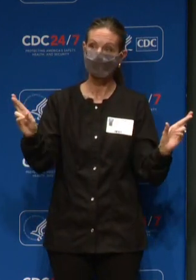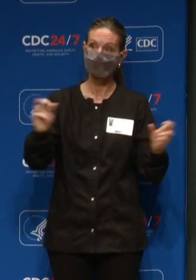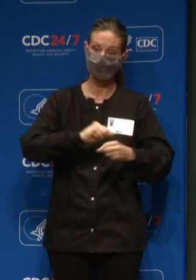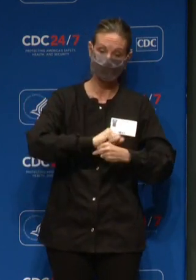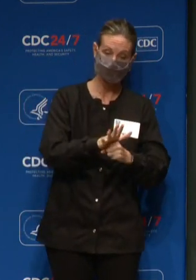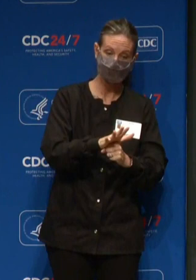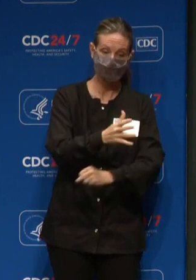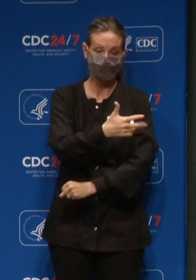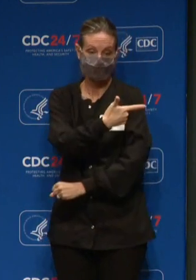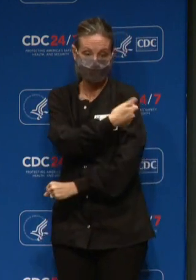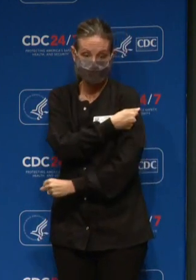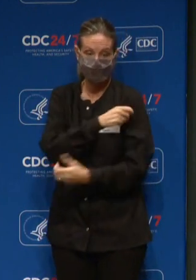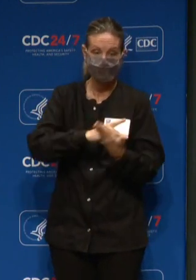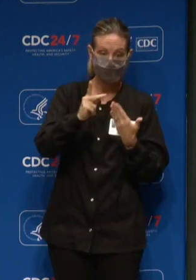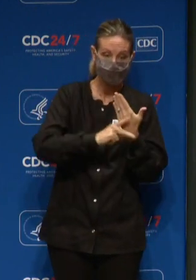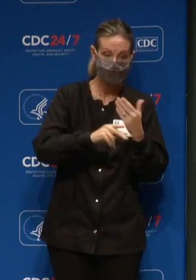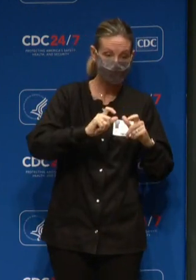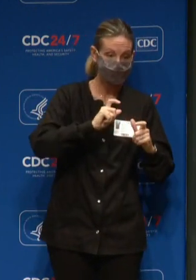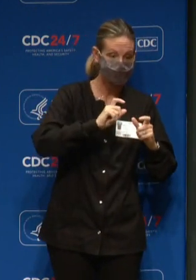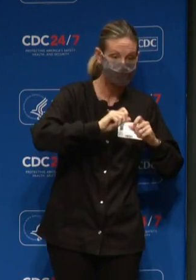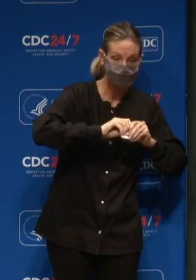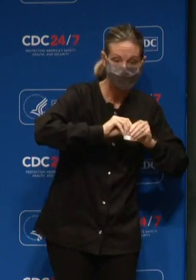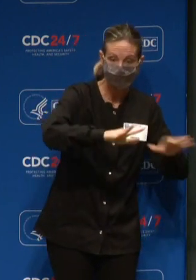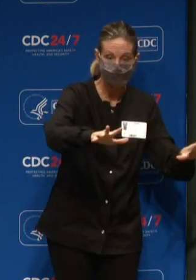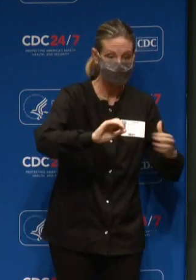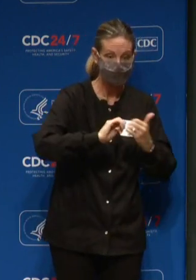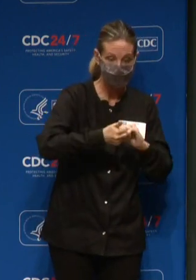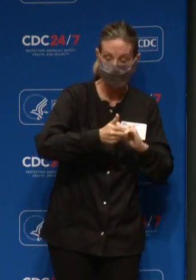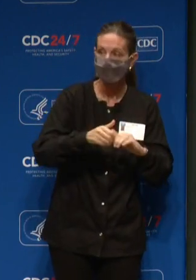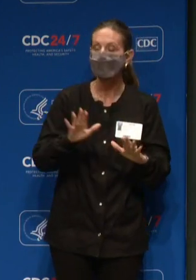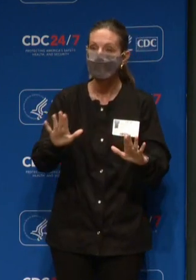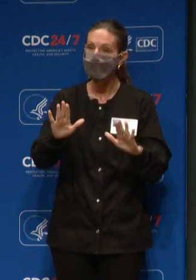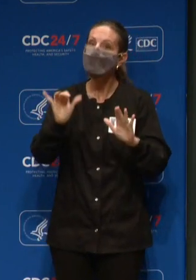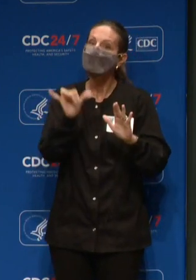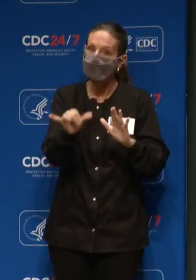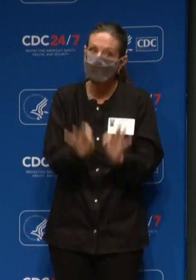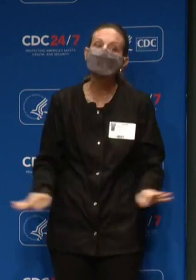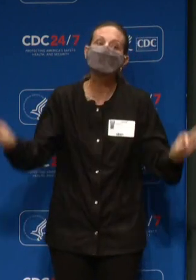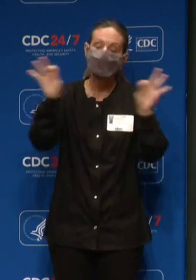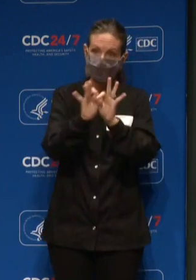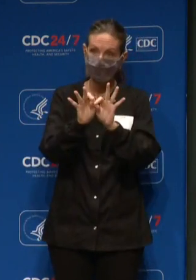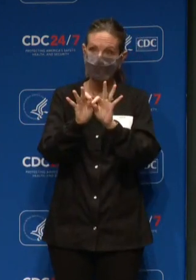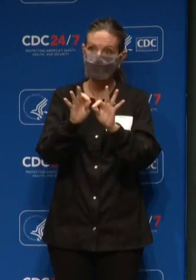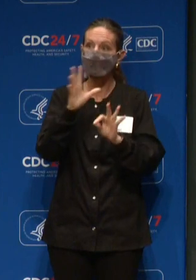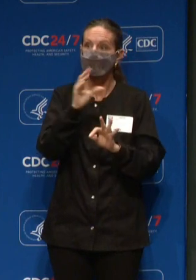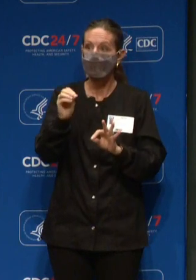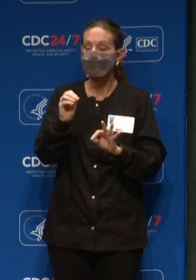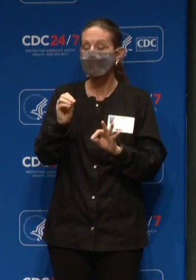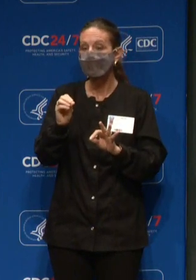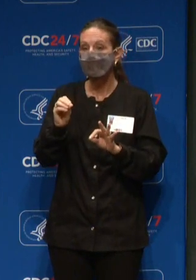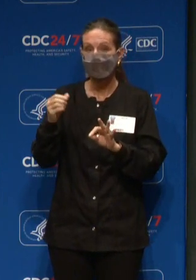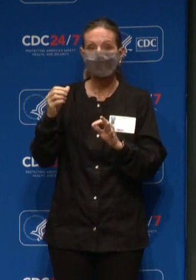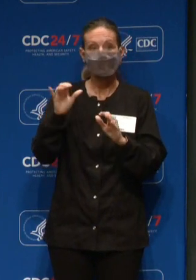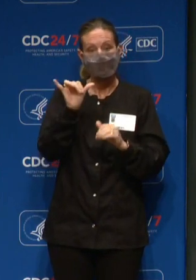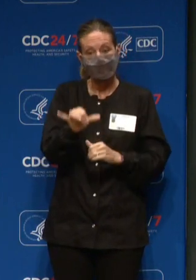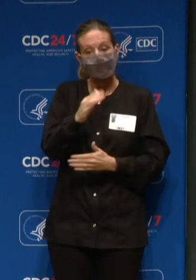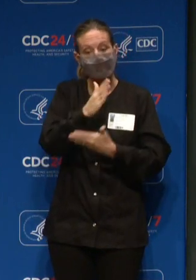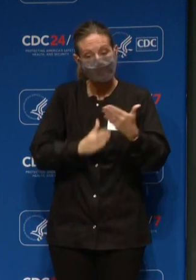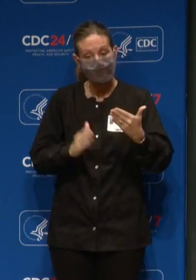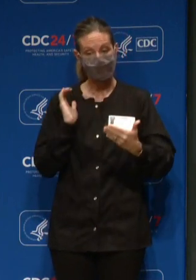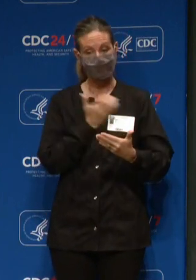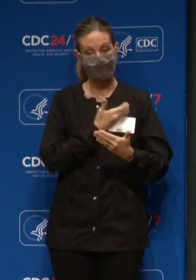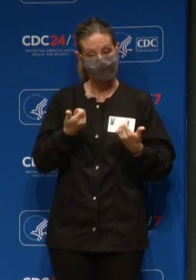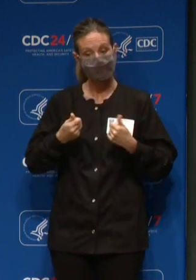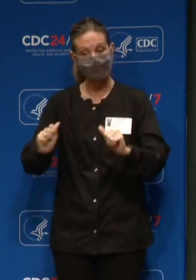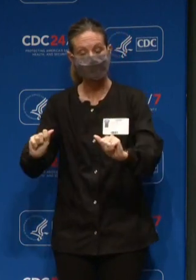COVID-19 vaccine program is a crucial next step as part of our overall effort to protect Americans, reduce the